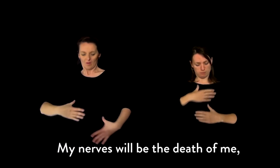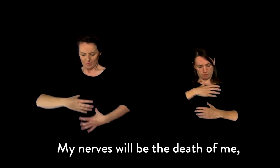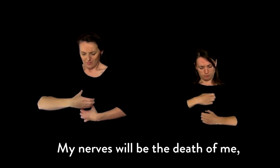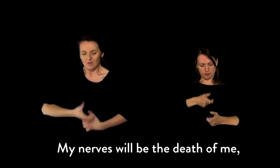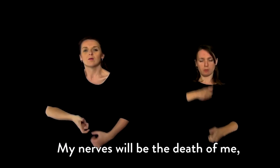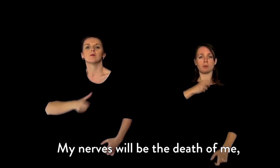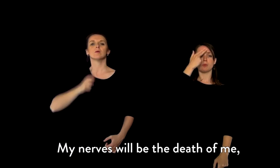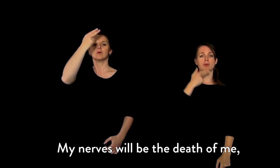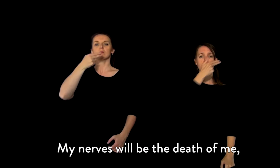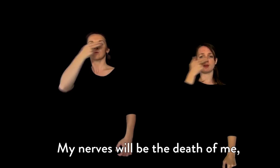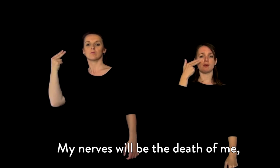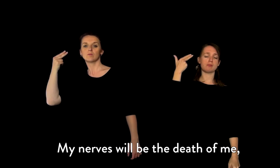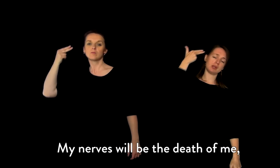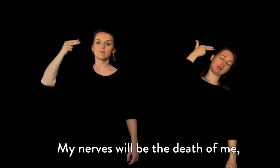My nerves will be the death of me.